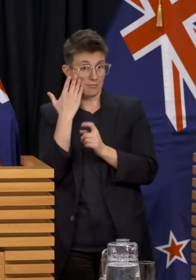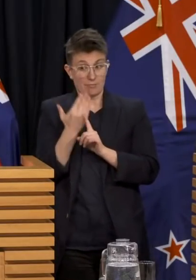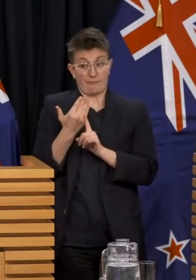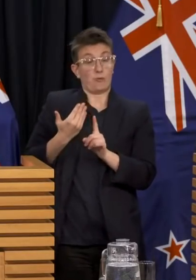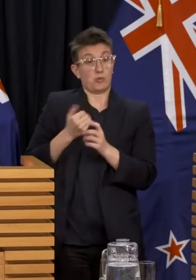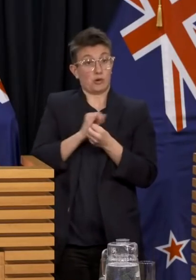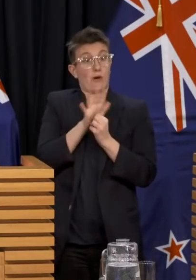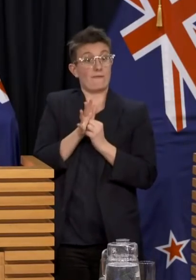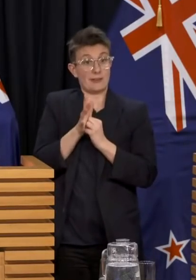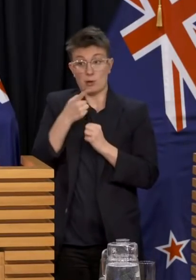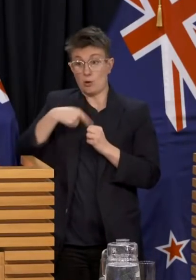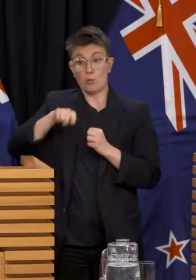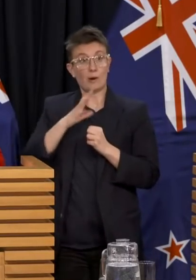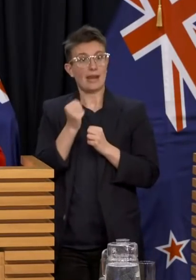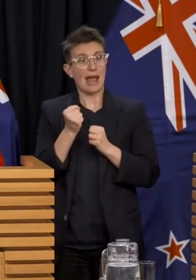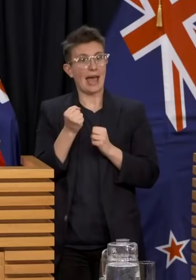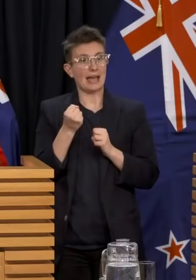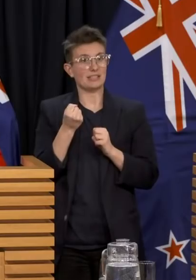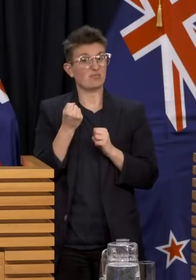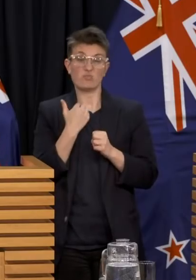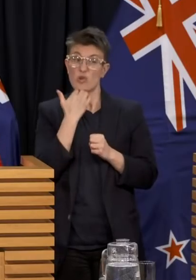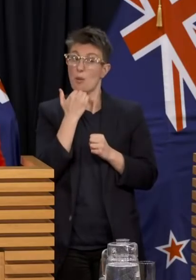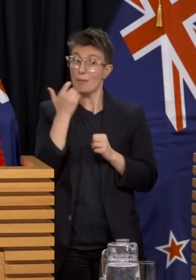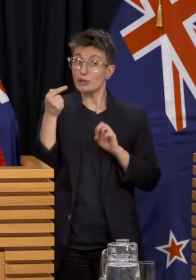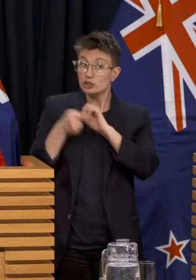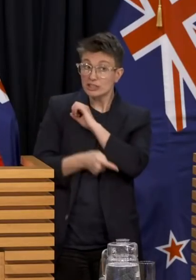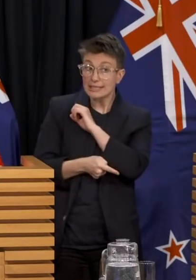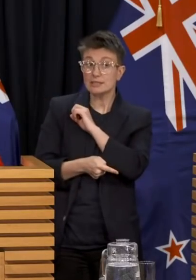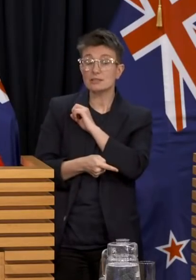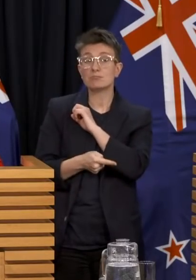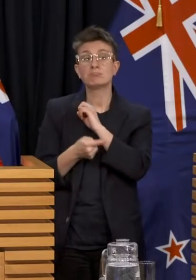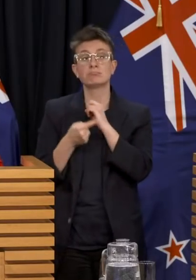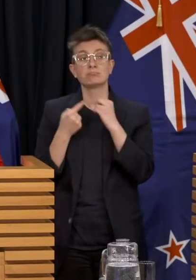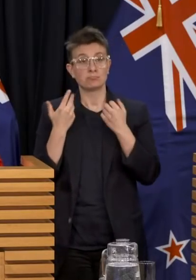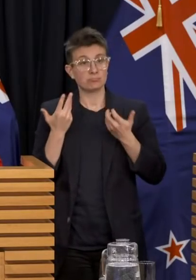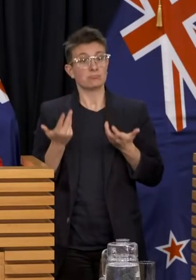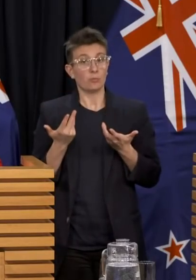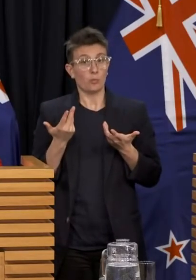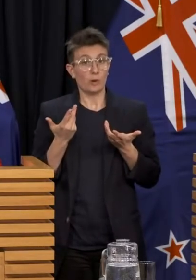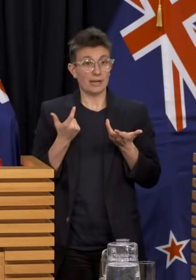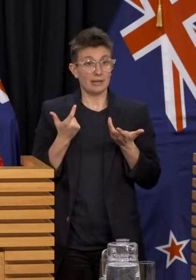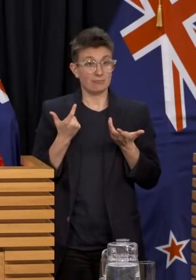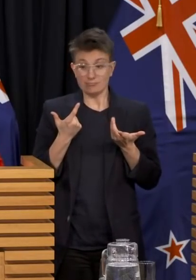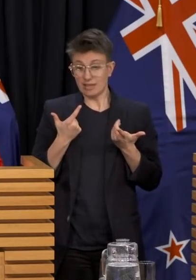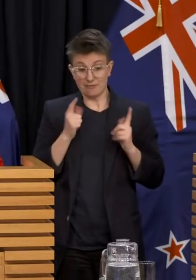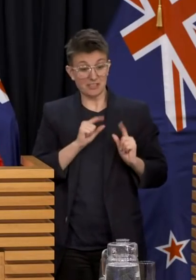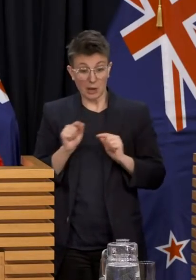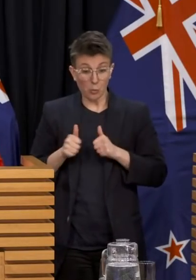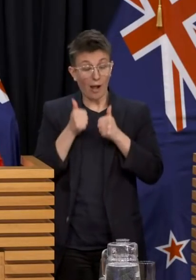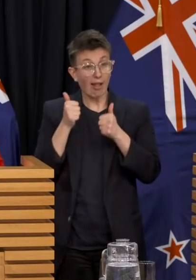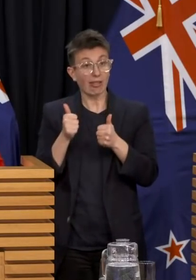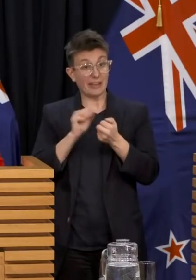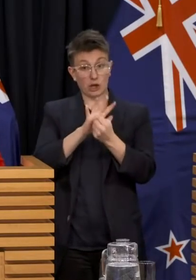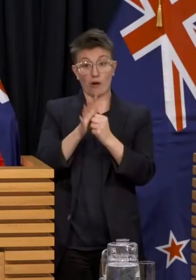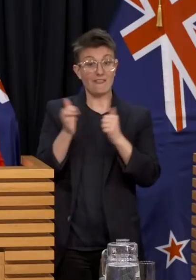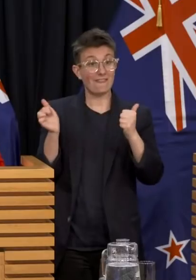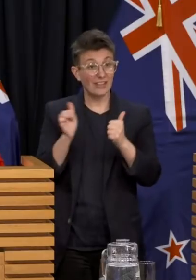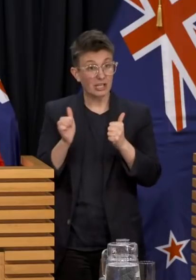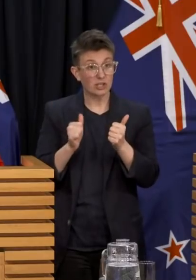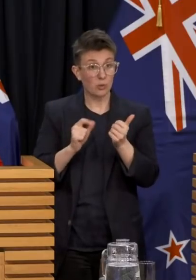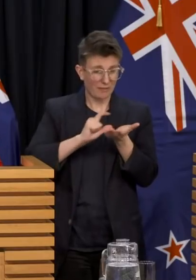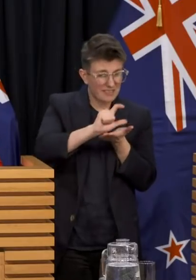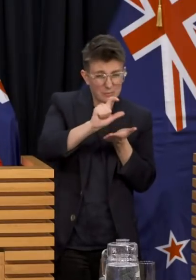crisis, our position after using, for instance, spending on the likes of the wage subsidy means that we'll come out the